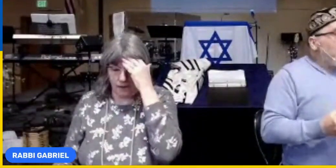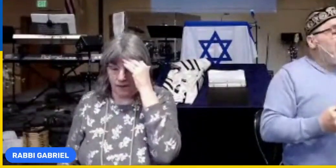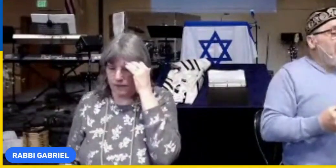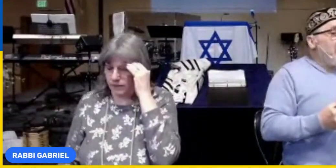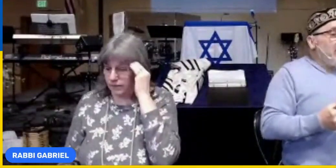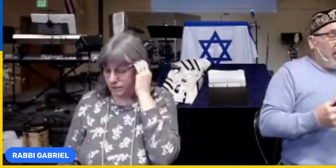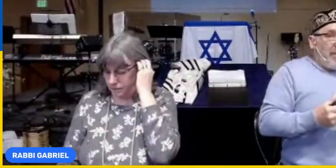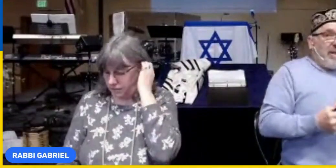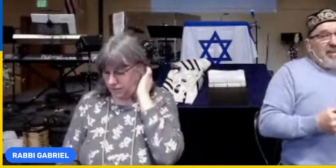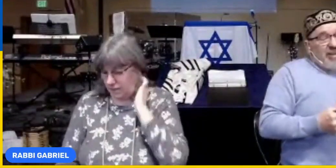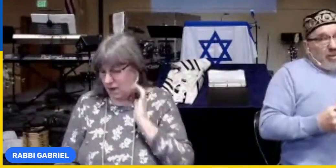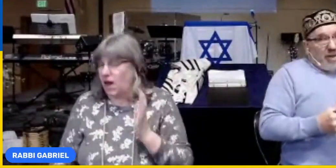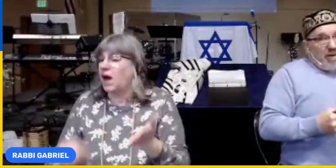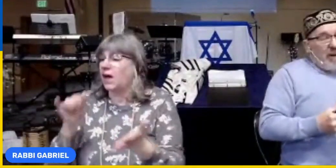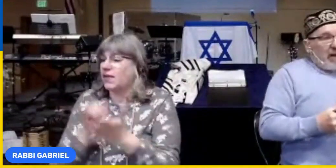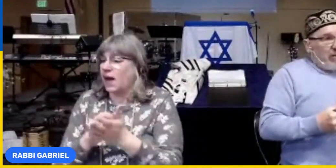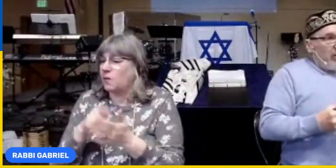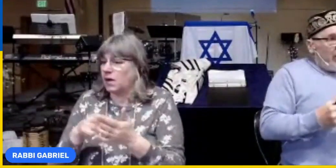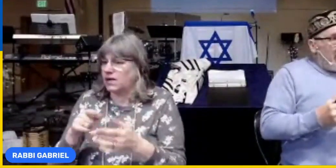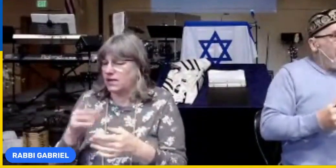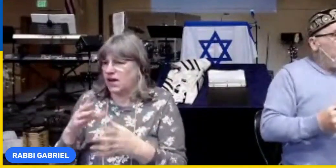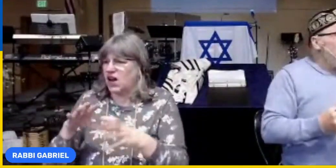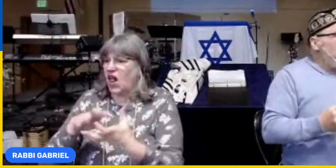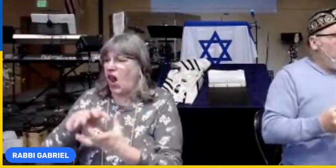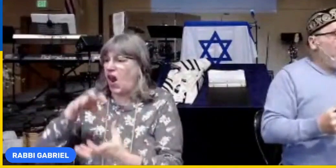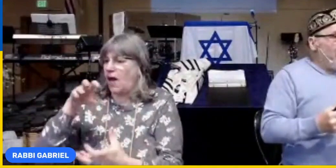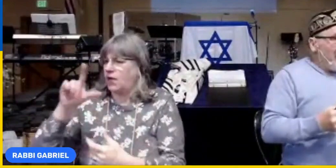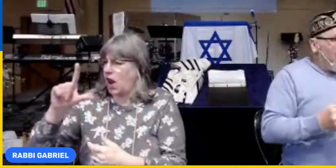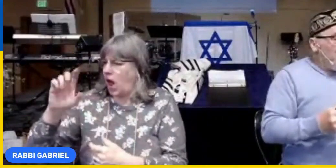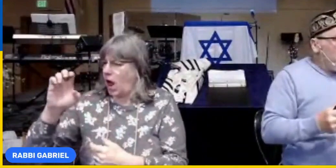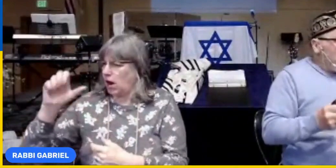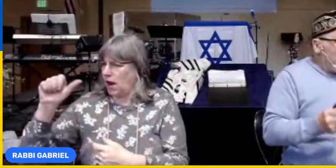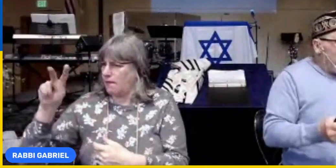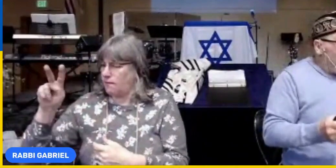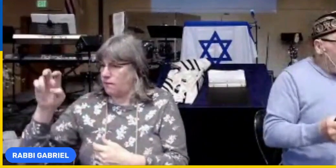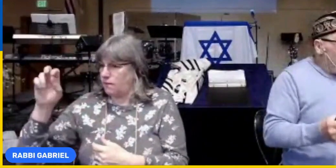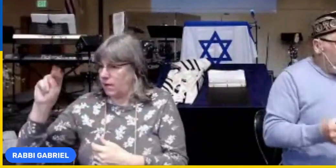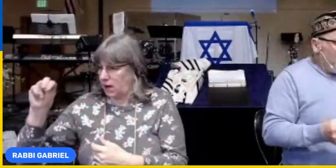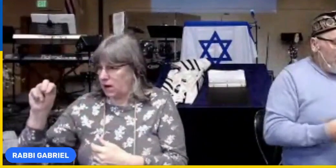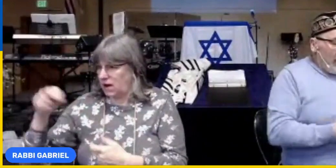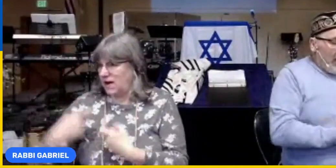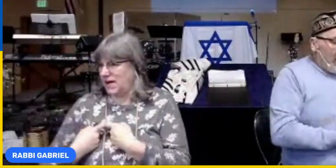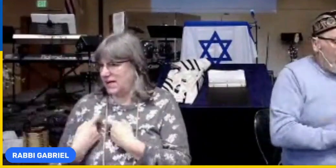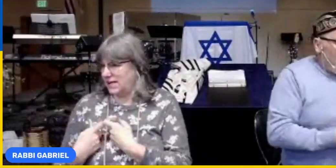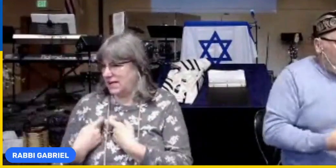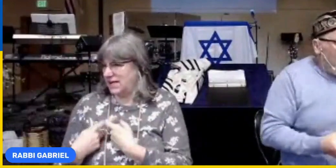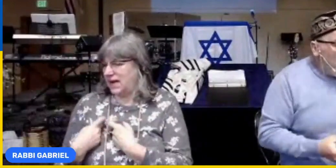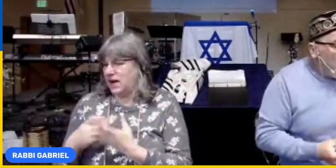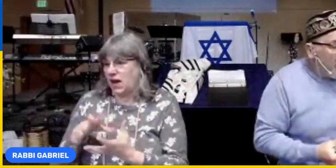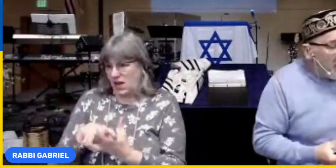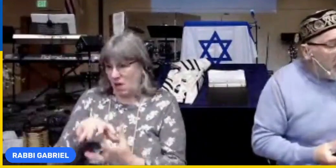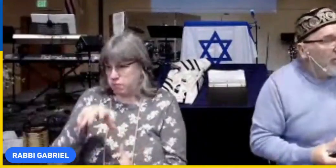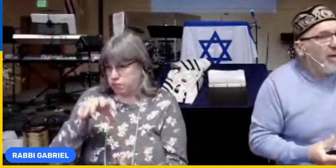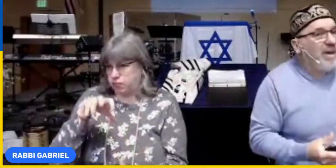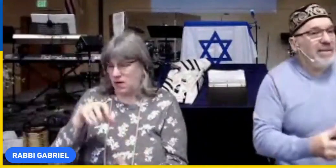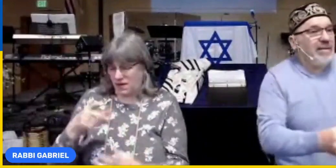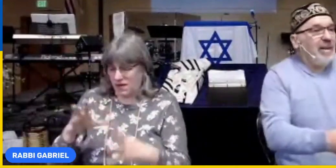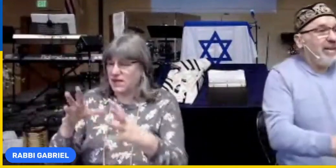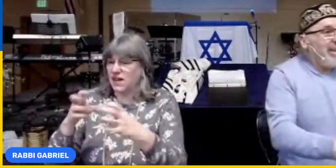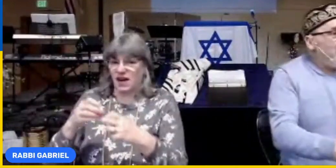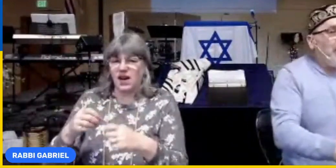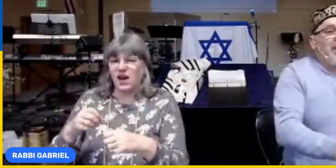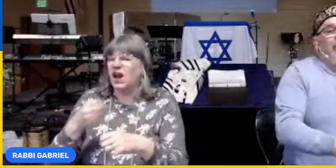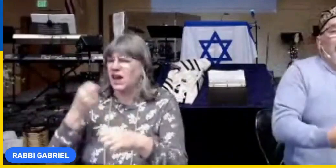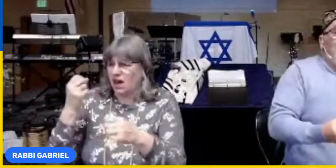Then that's the Hametz is talking about, the leaven product, leaven with sin. He says, get rid of the old